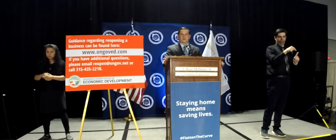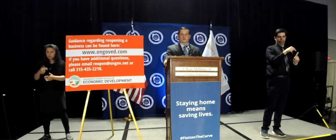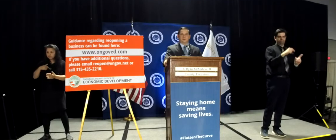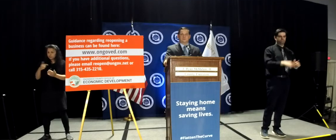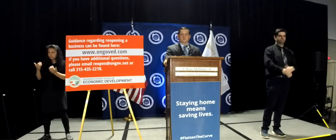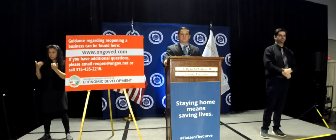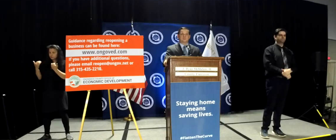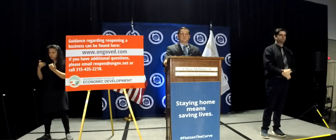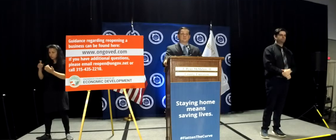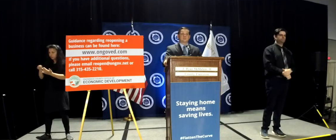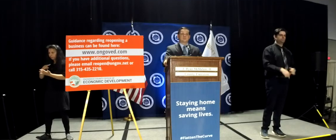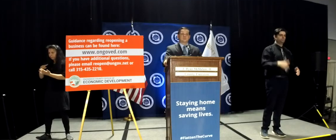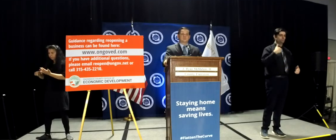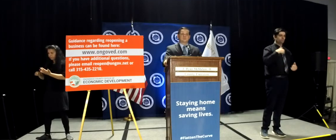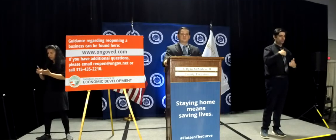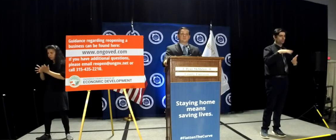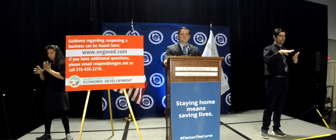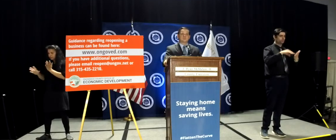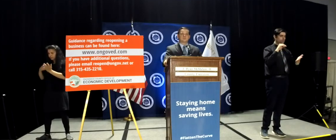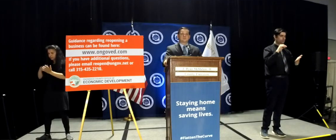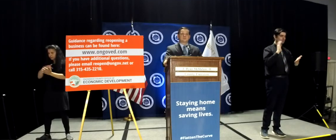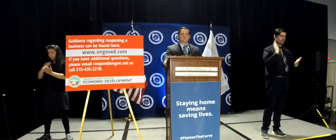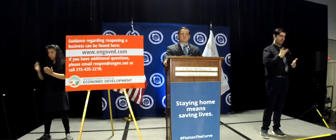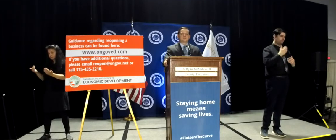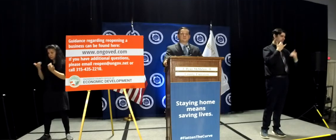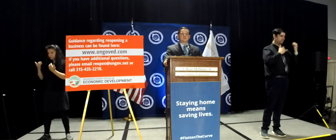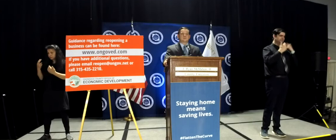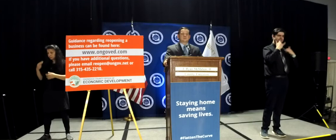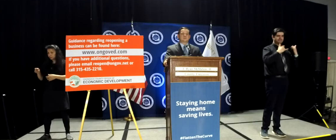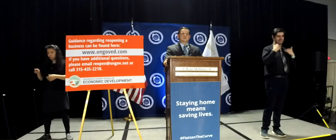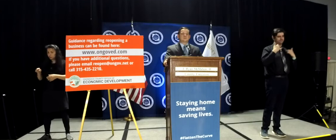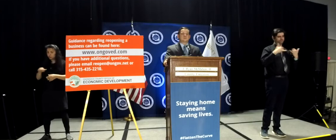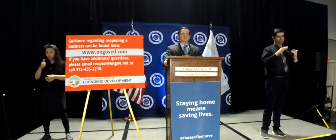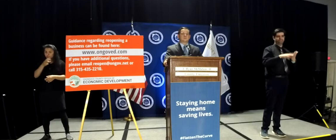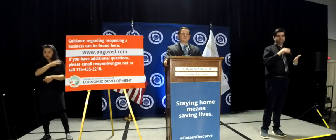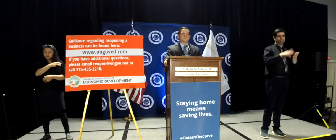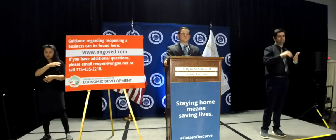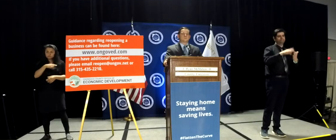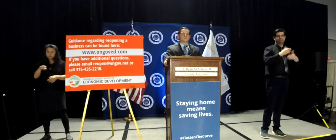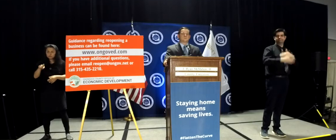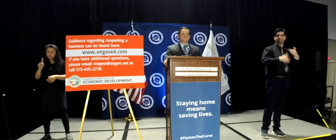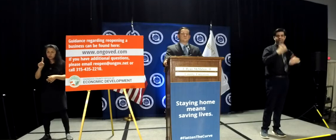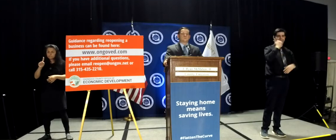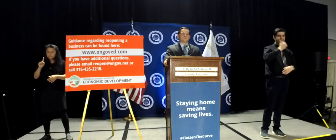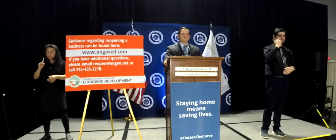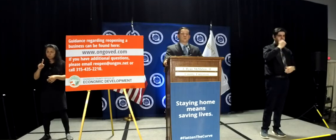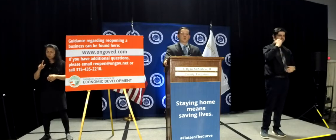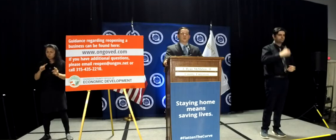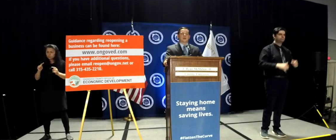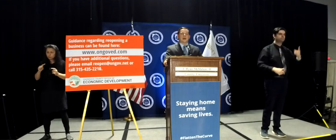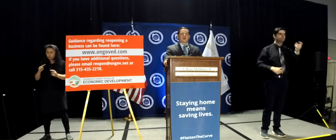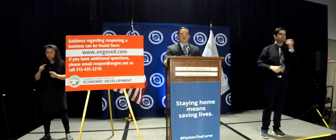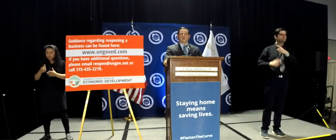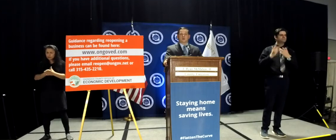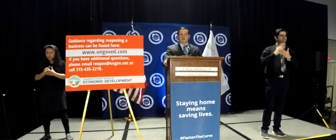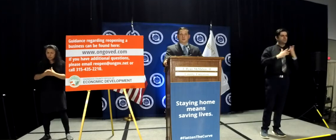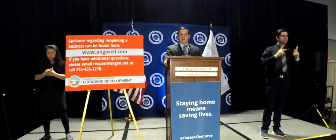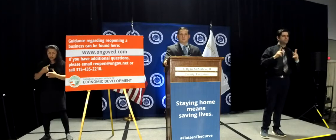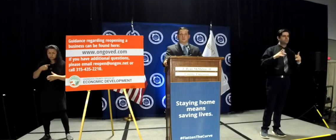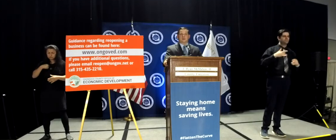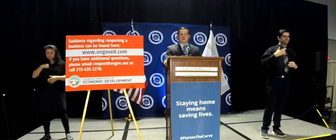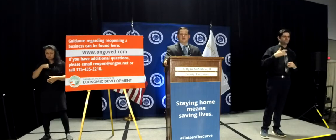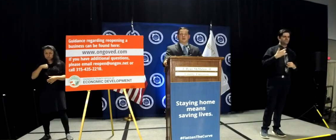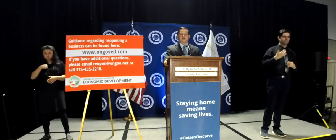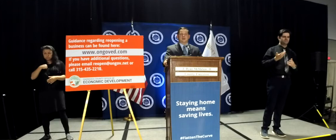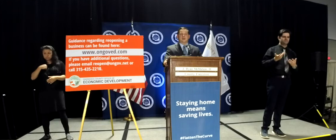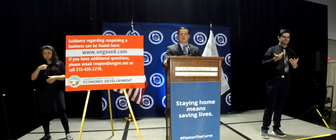We'll all learn from it. Some people feel misled. Do you feel misled? We did not know certain